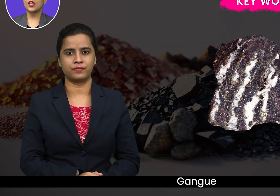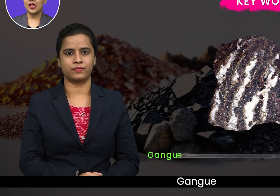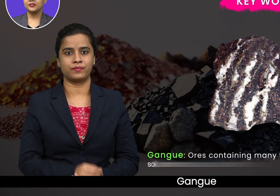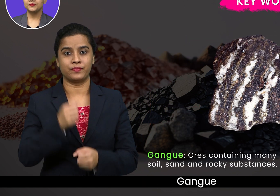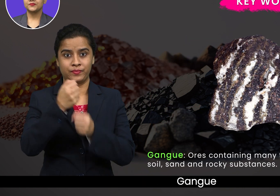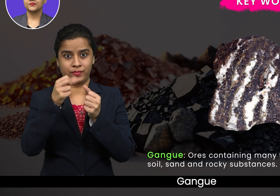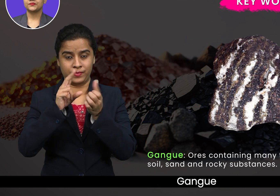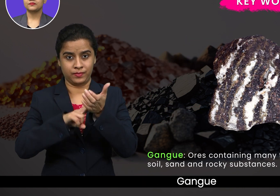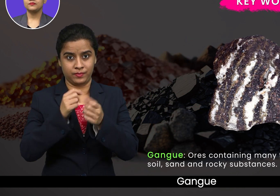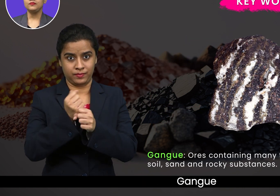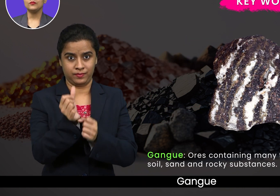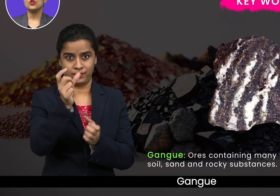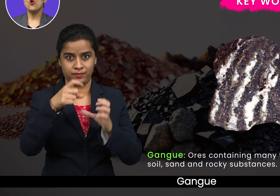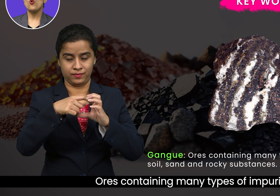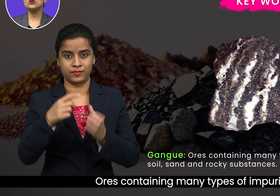Gangue.